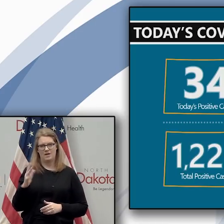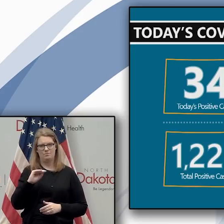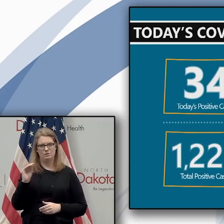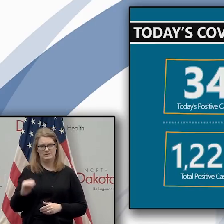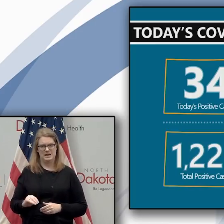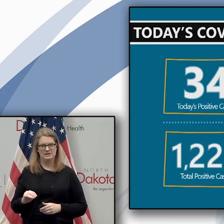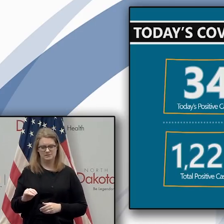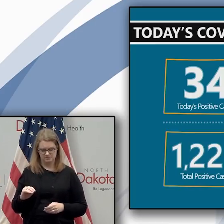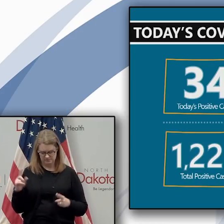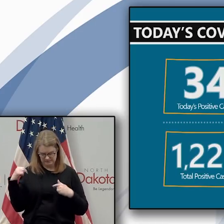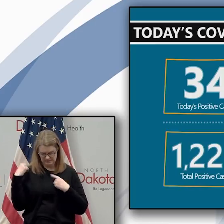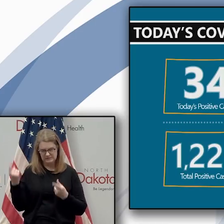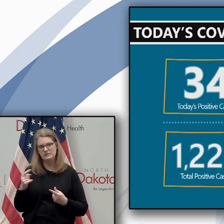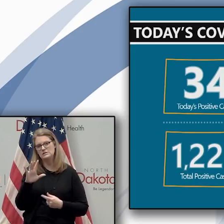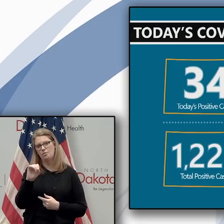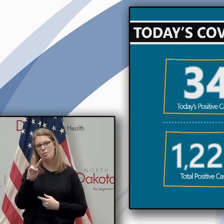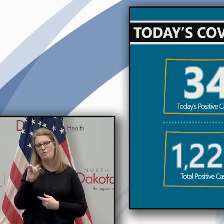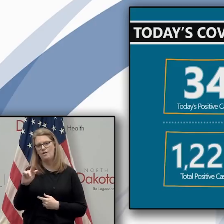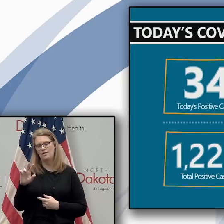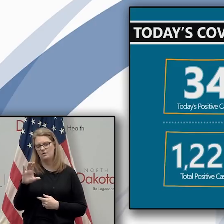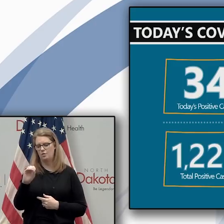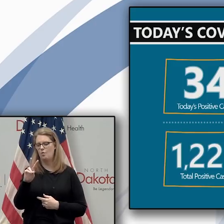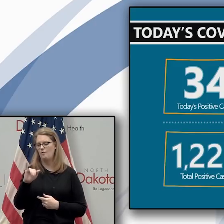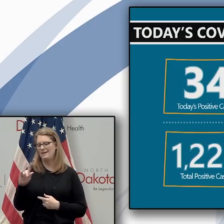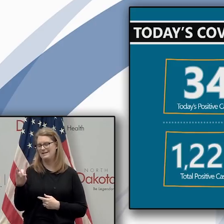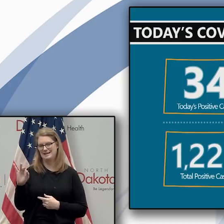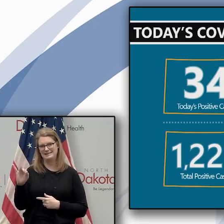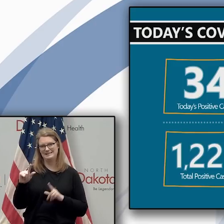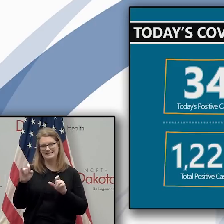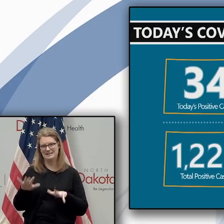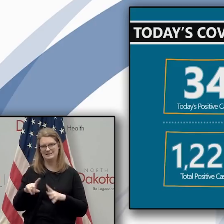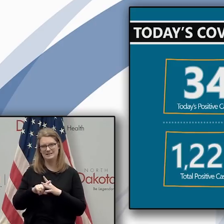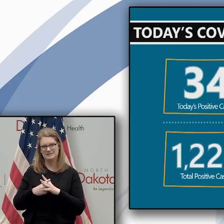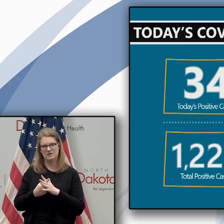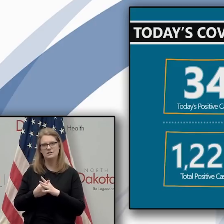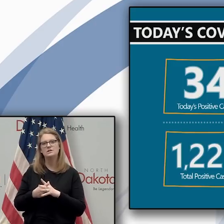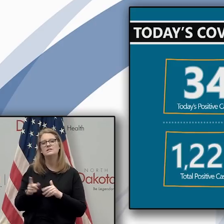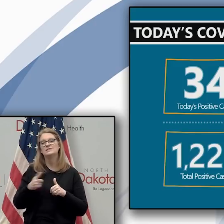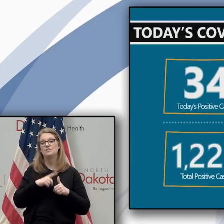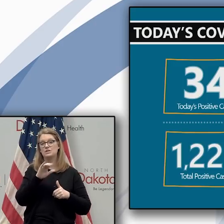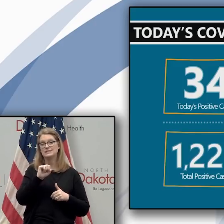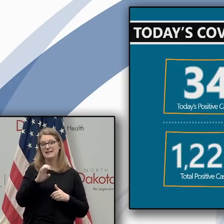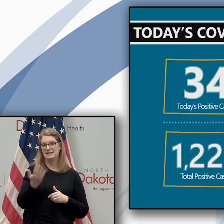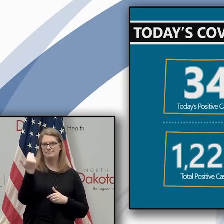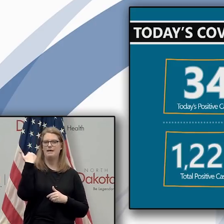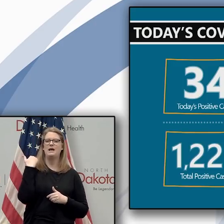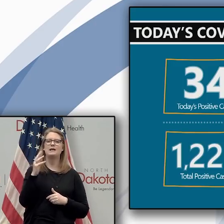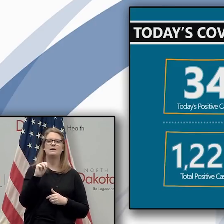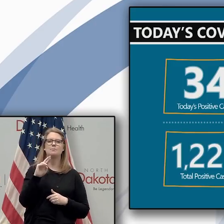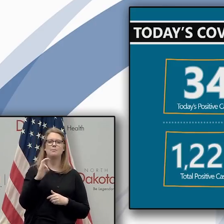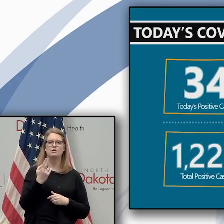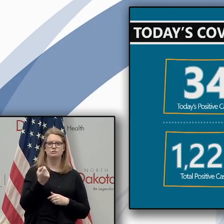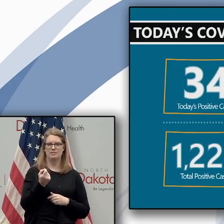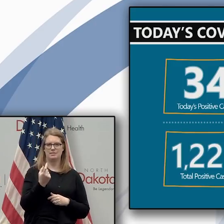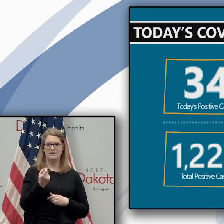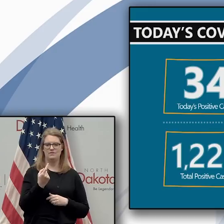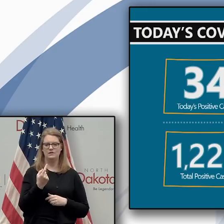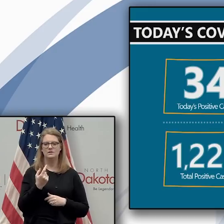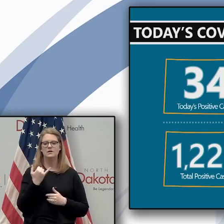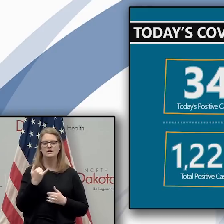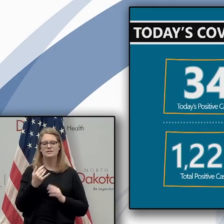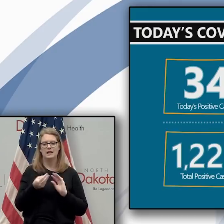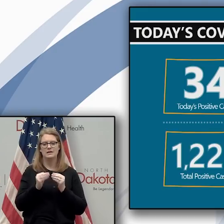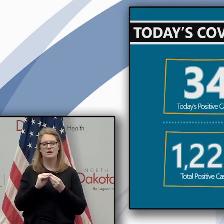3.5% since the COVID-19 testing began, since our first case back on March 11th. And again, that number is